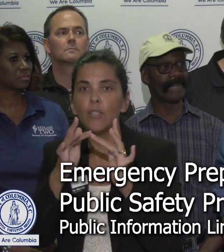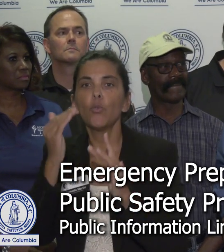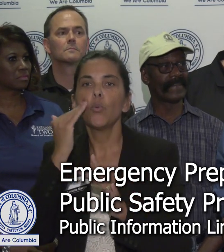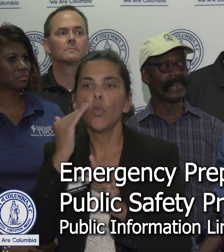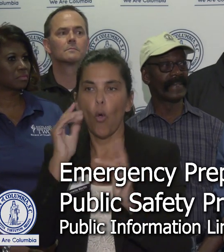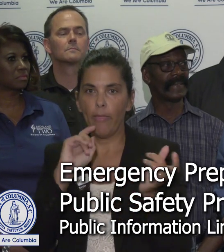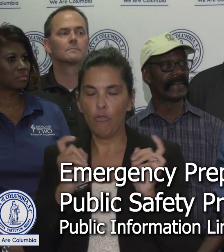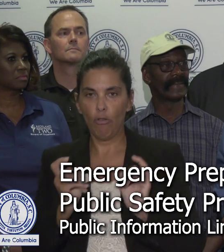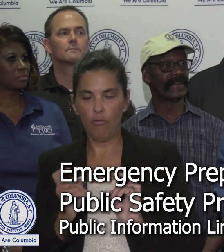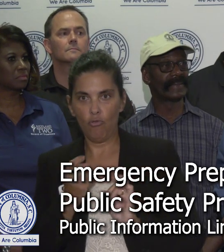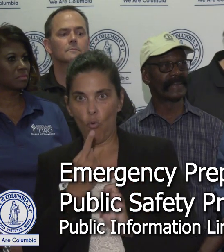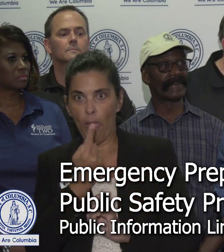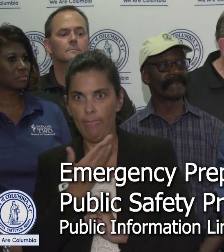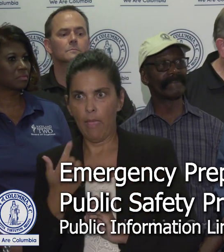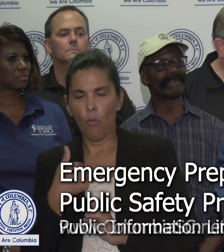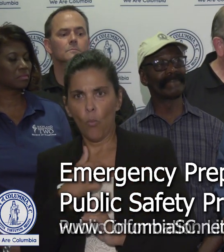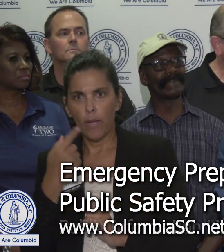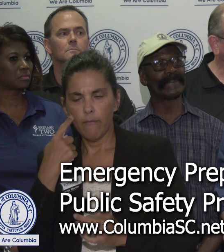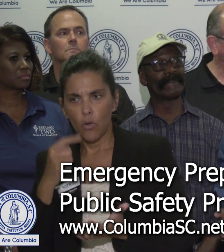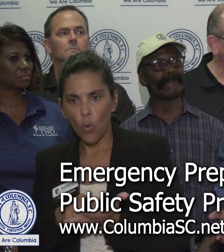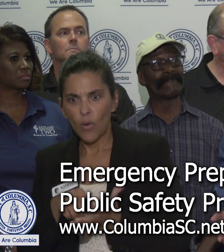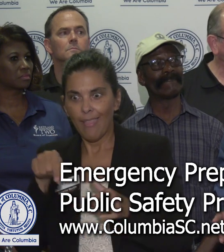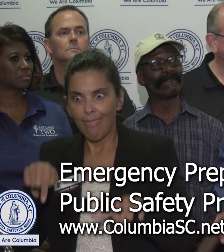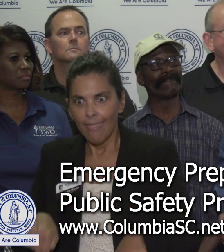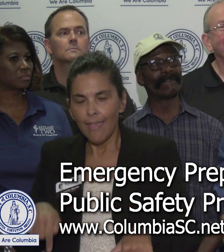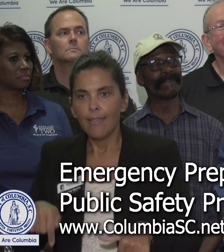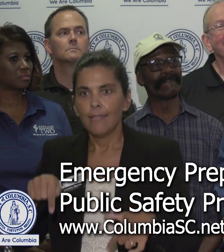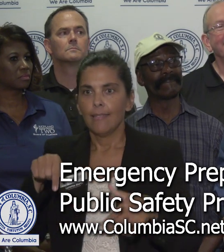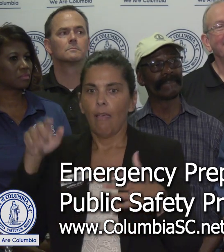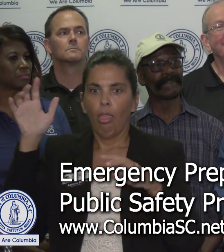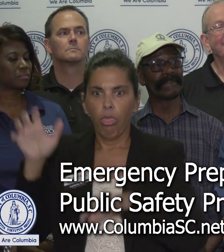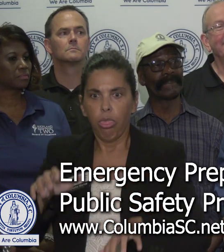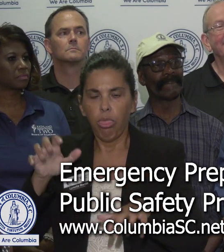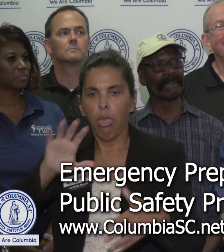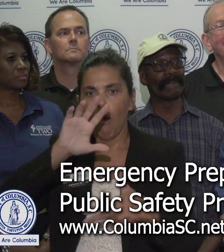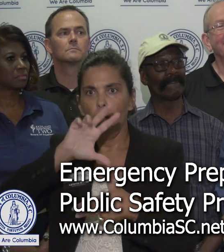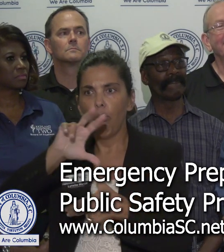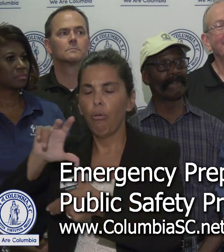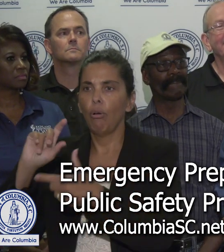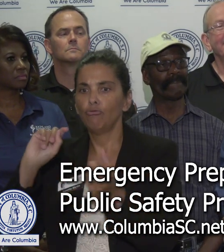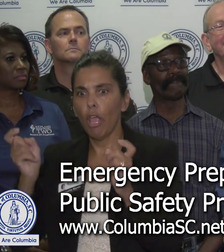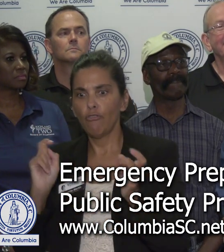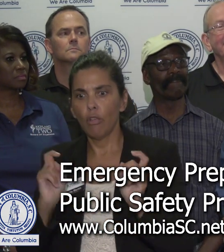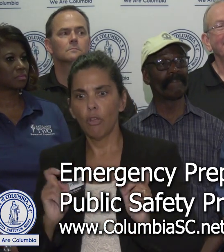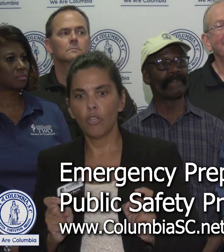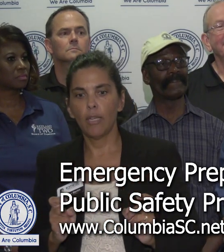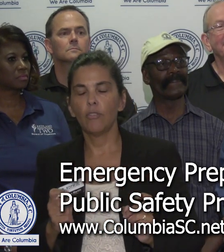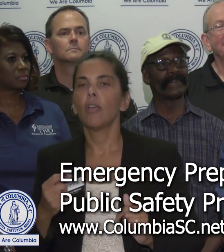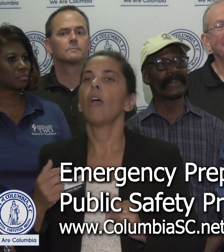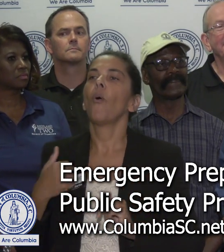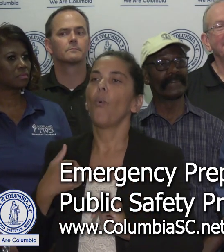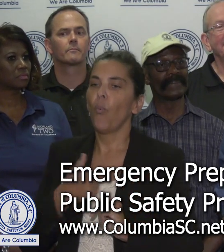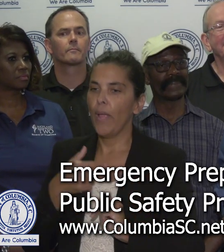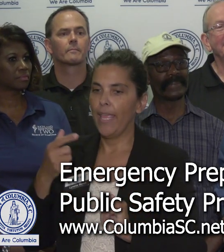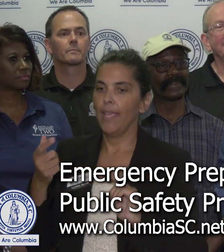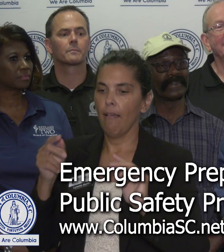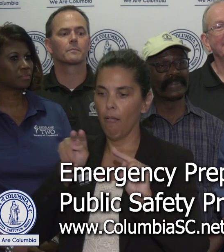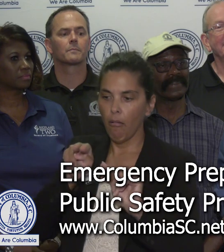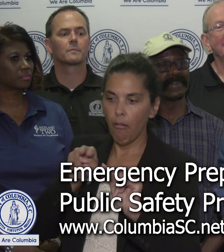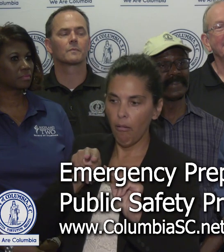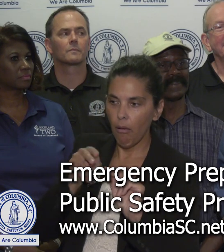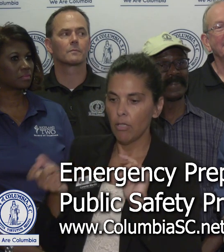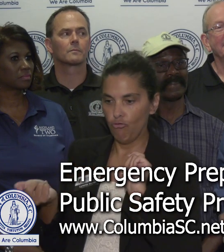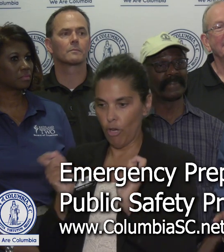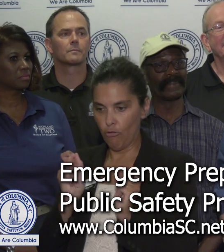one of the things that we notice is that this storm is constantly changing. But as it changes and adjusts, we're doing the same thing as a city and as a